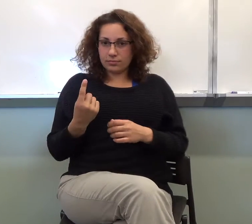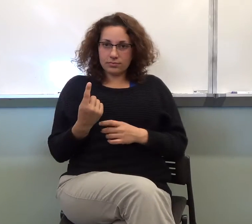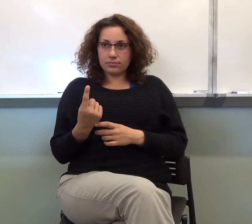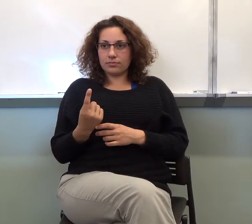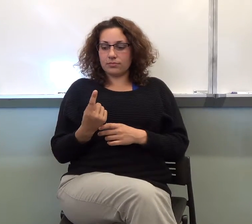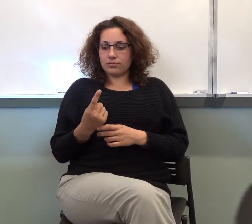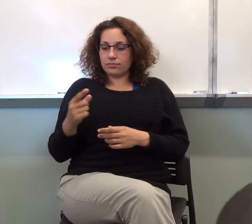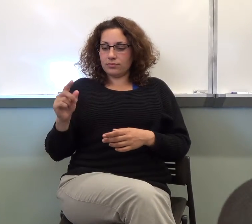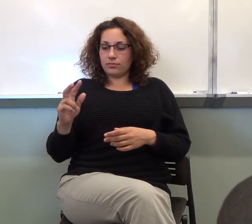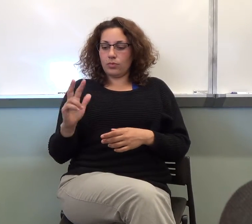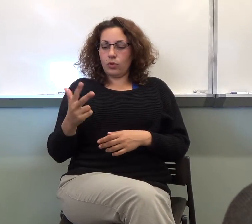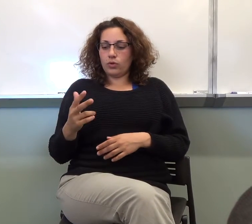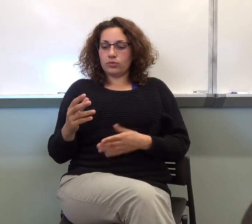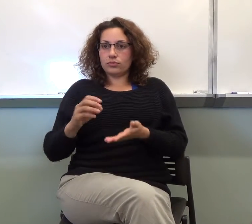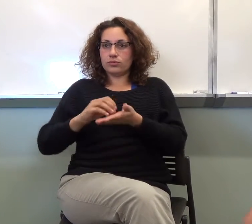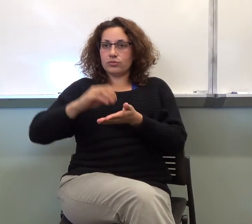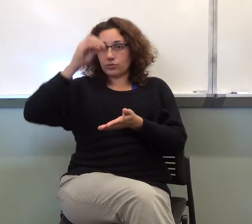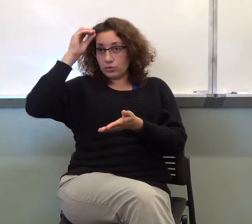student success,